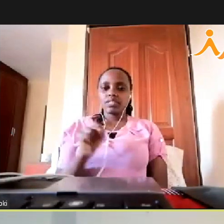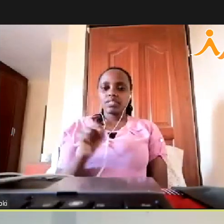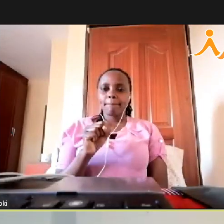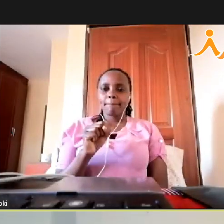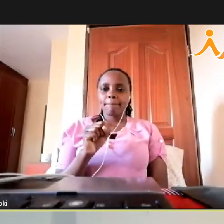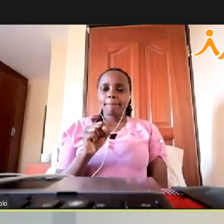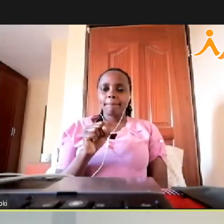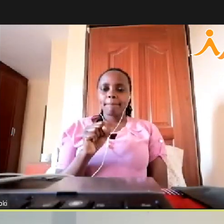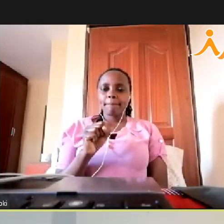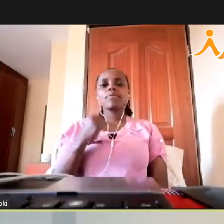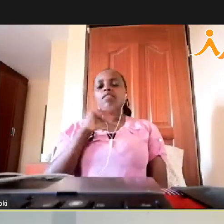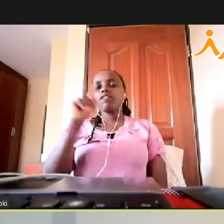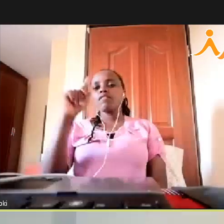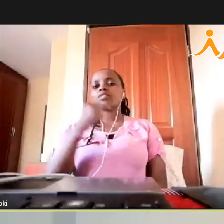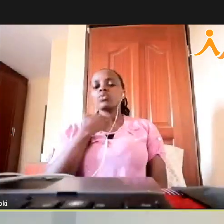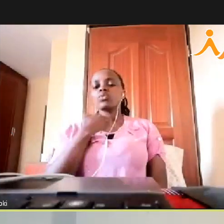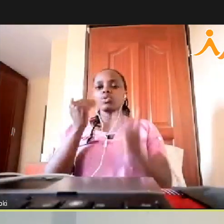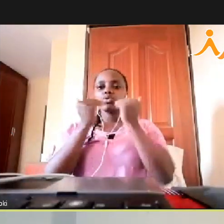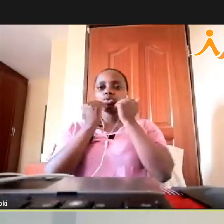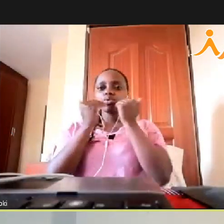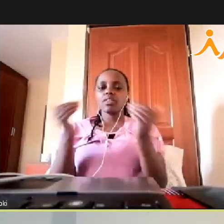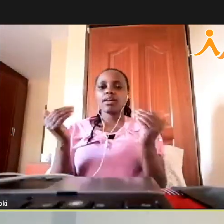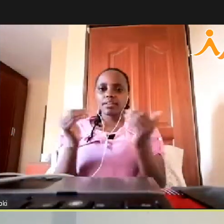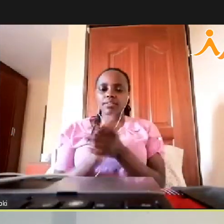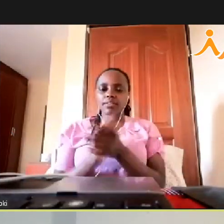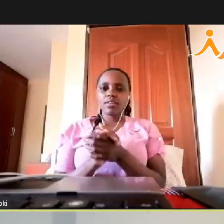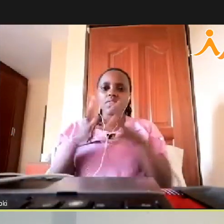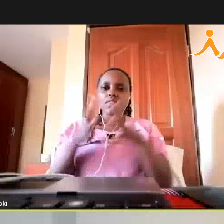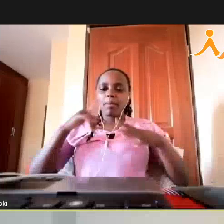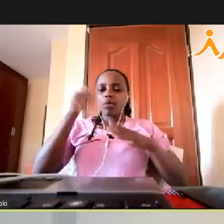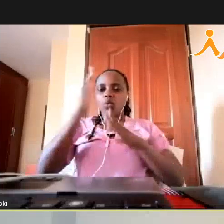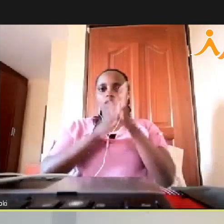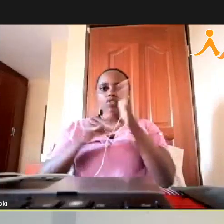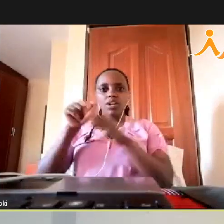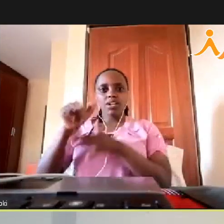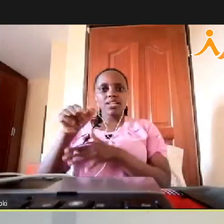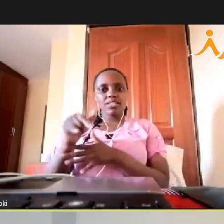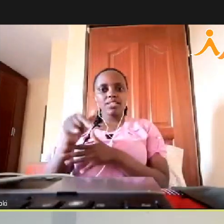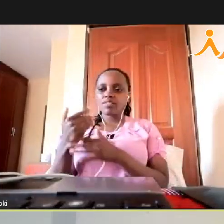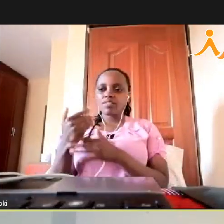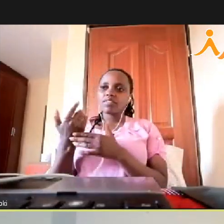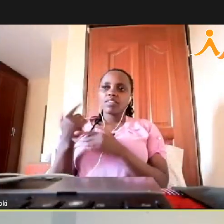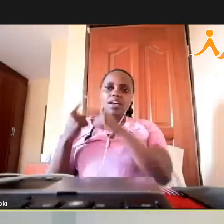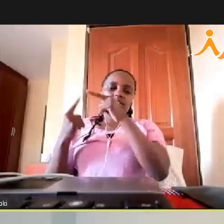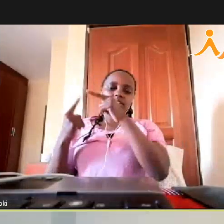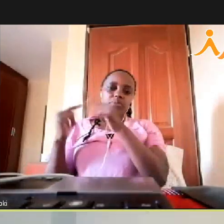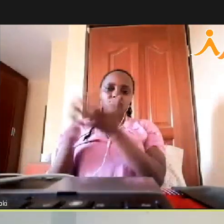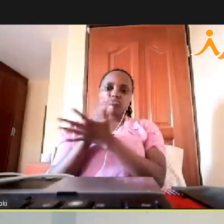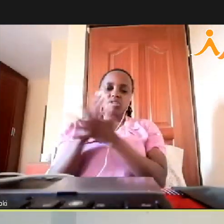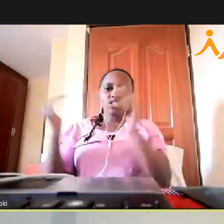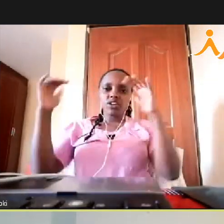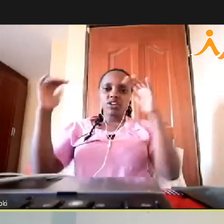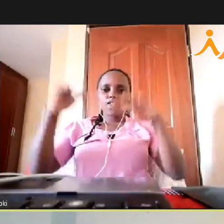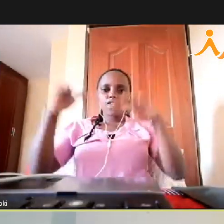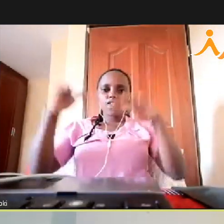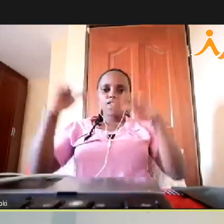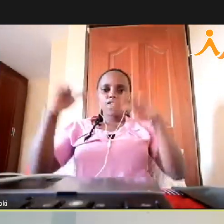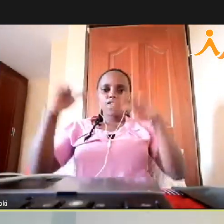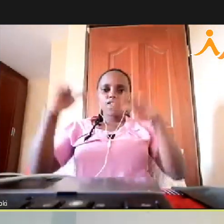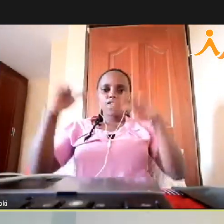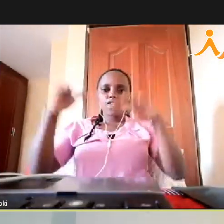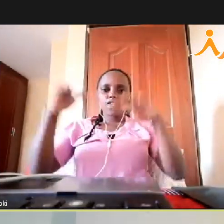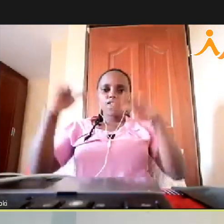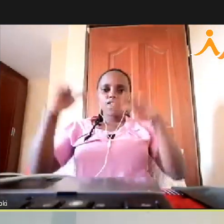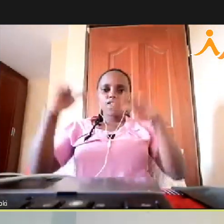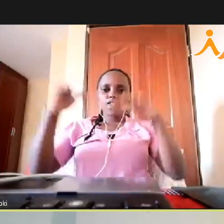I would like first to thank the organizers of this experience sharing forum. They offered